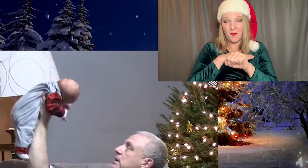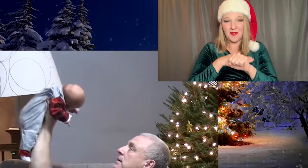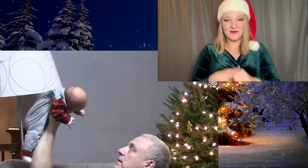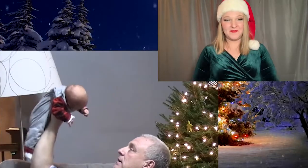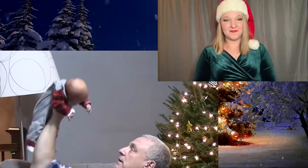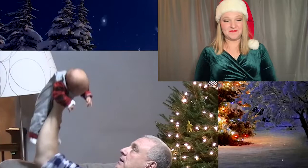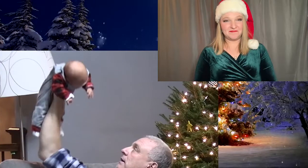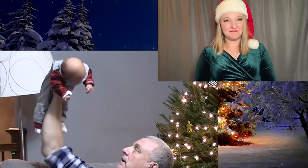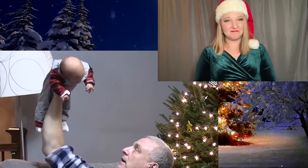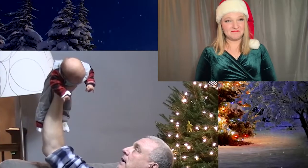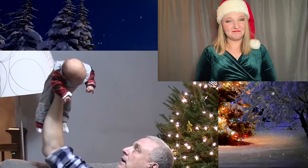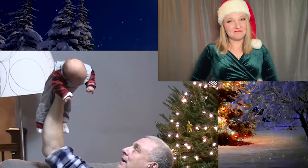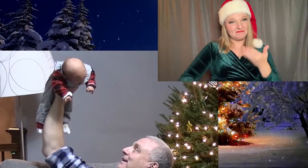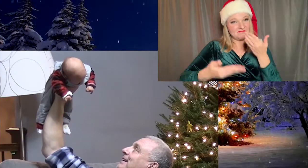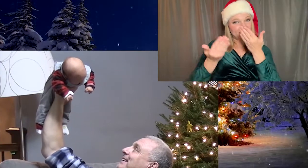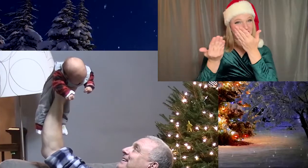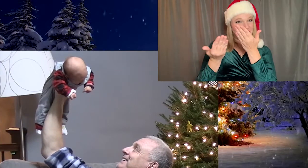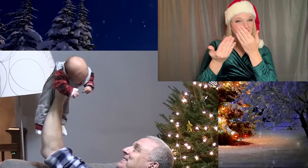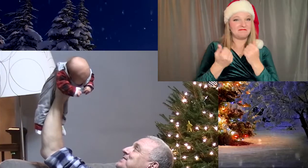little bit,